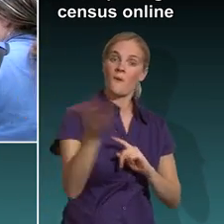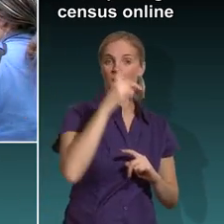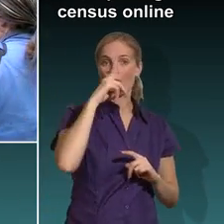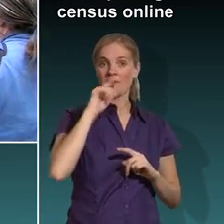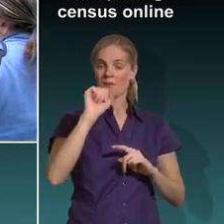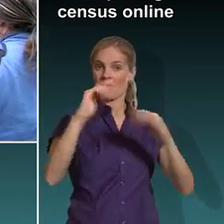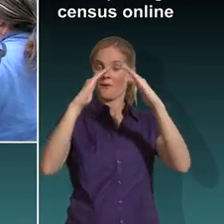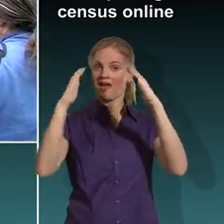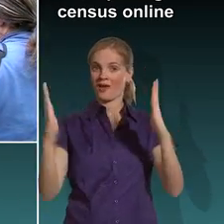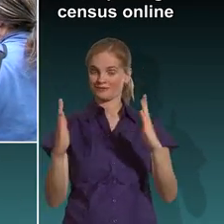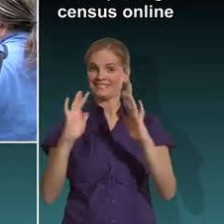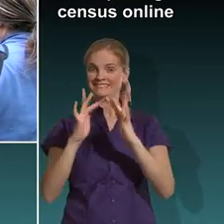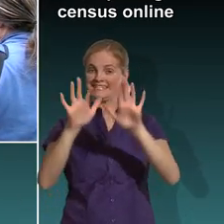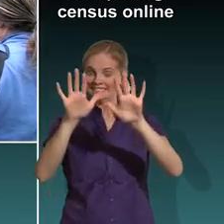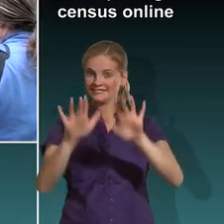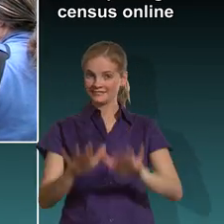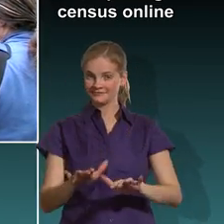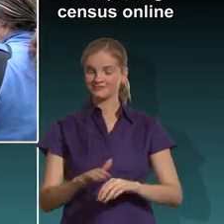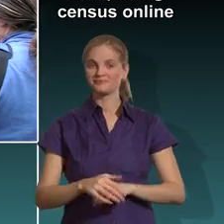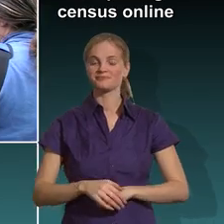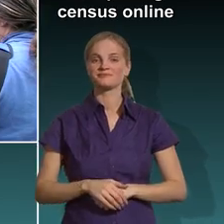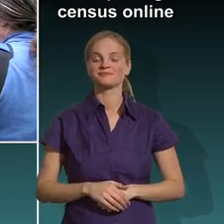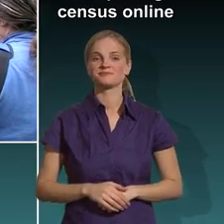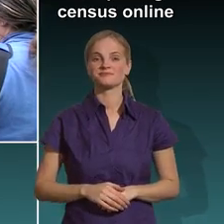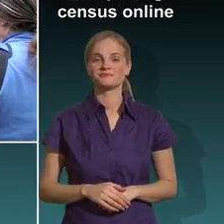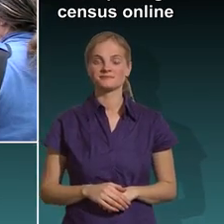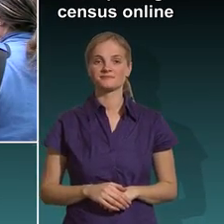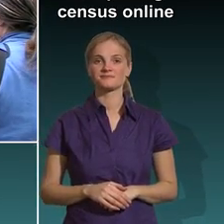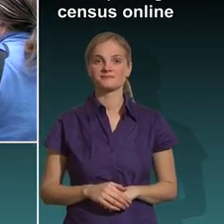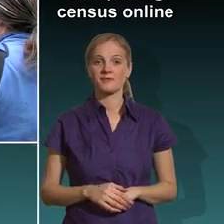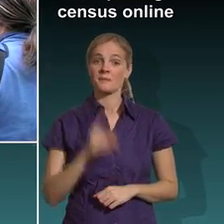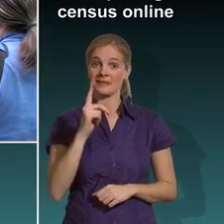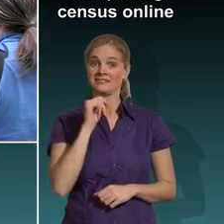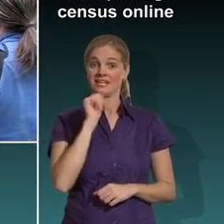That is, if all the people in the household have logged onto the internet.